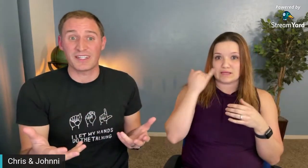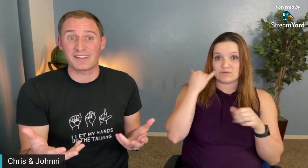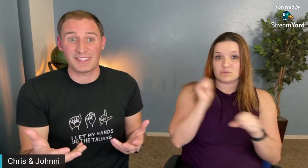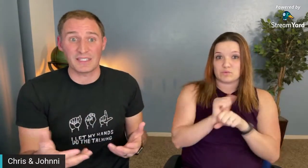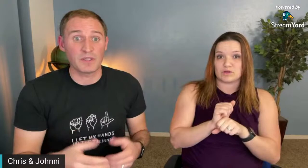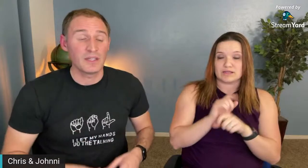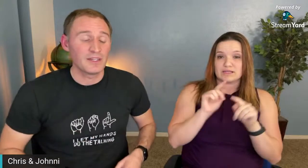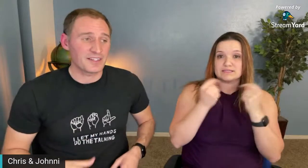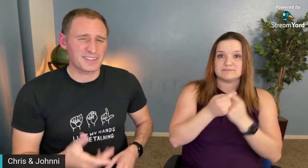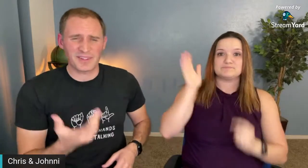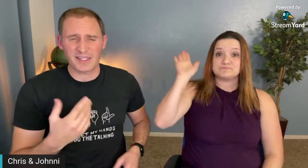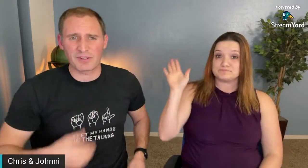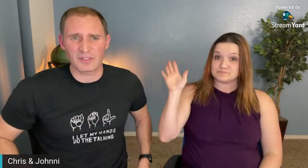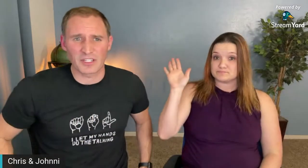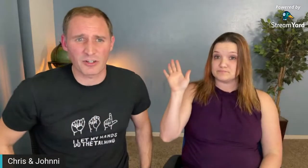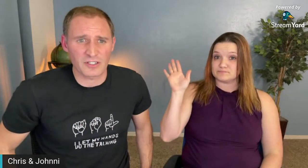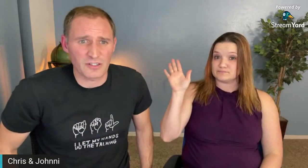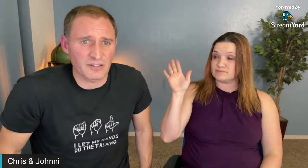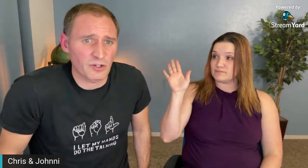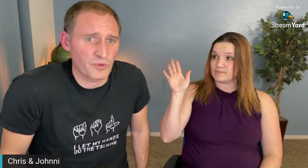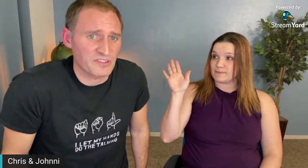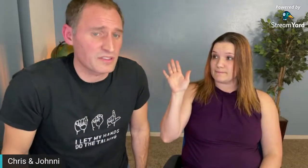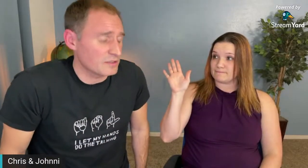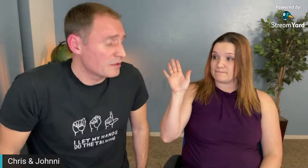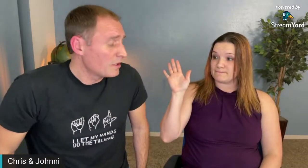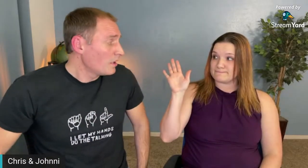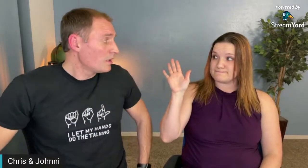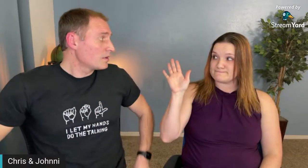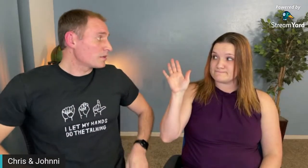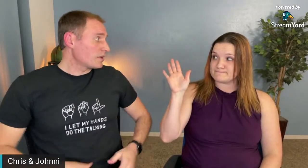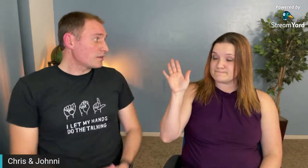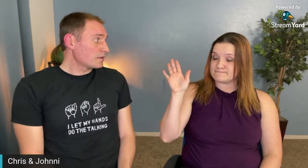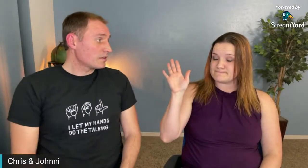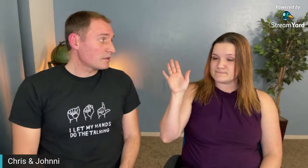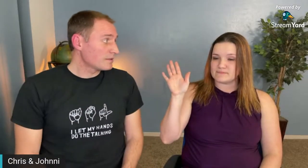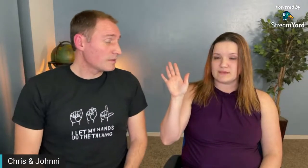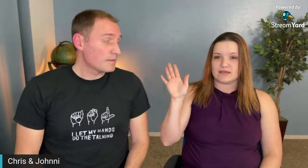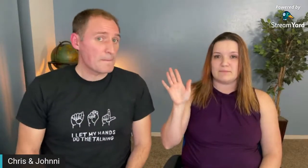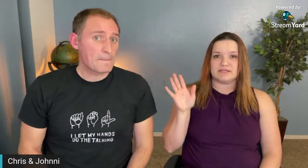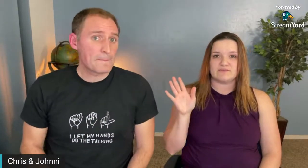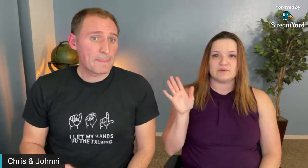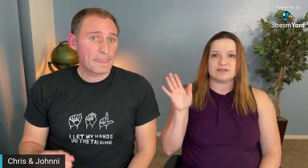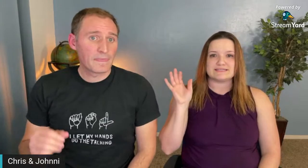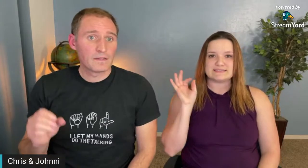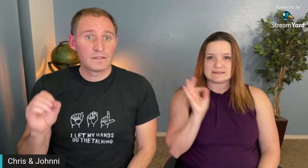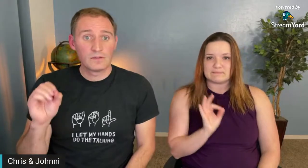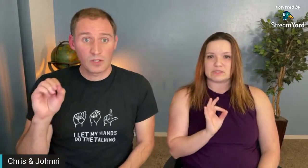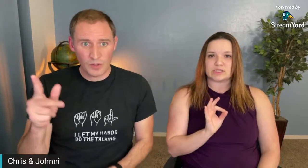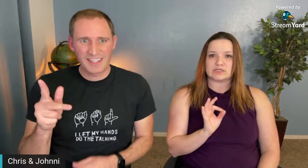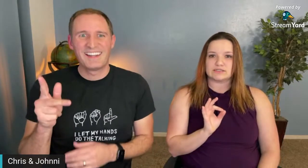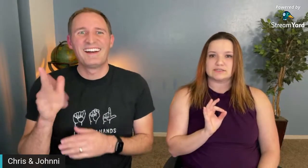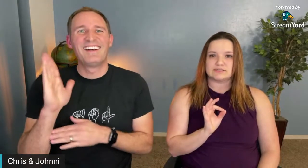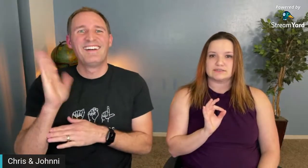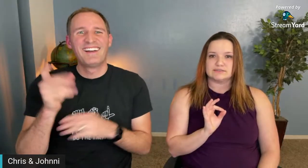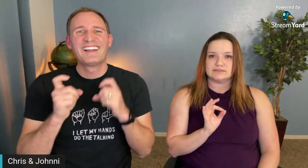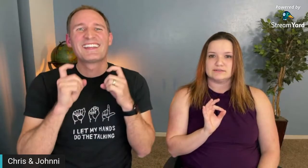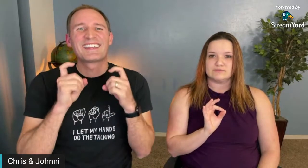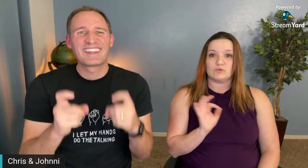in a team. So that's something that we really encourage our interpreters to do. Go ahead. I'm going to give you a simpler one